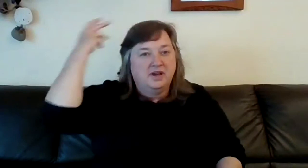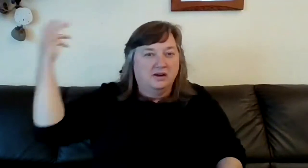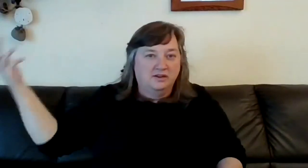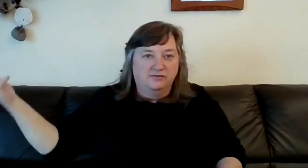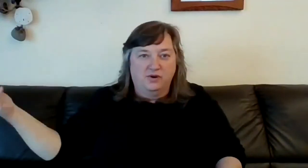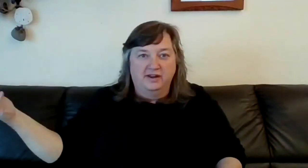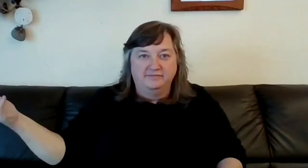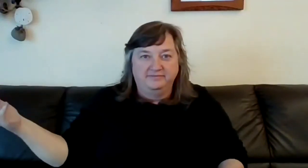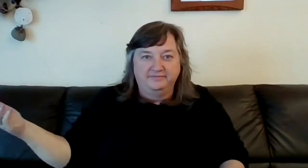out of your forehead.